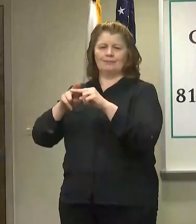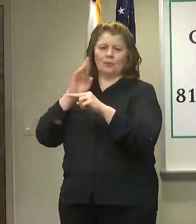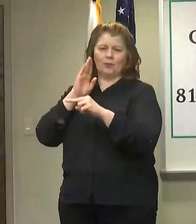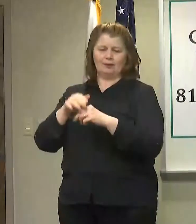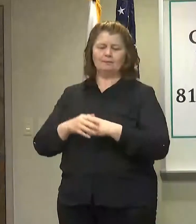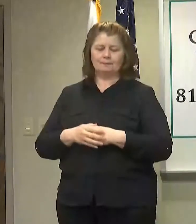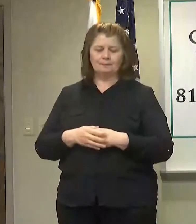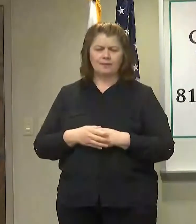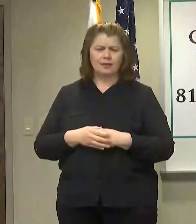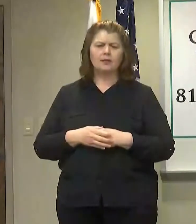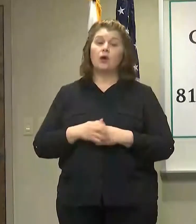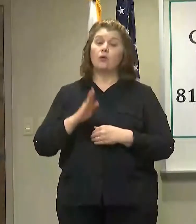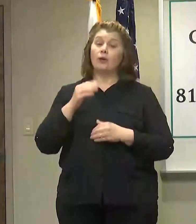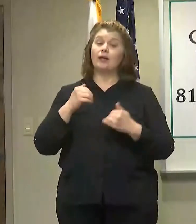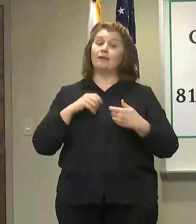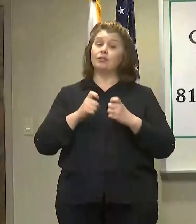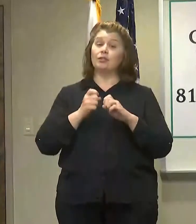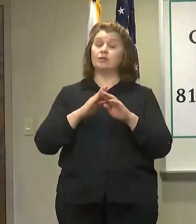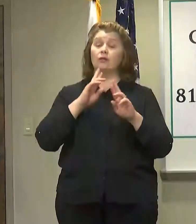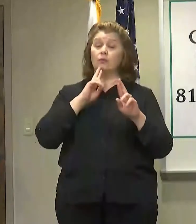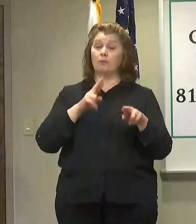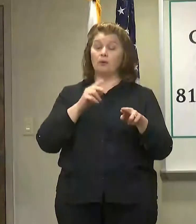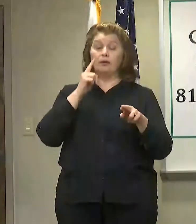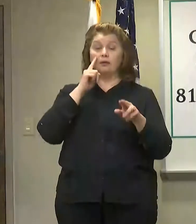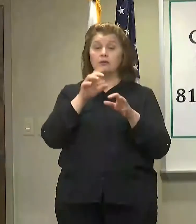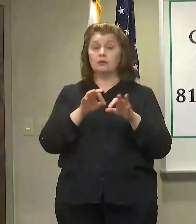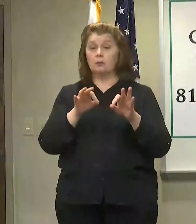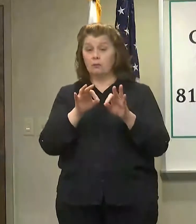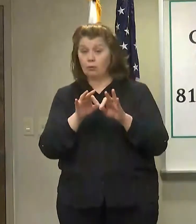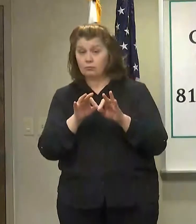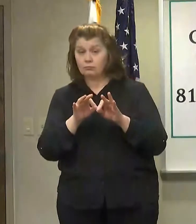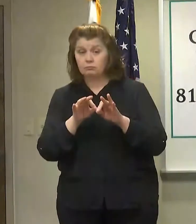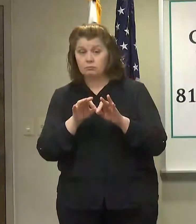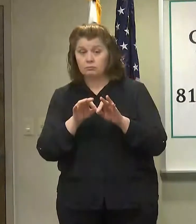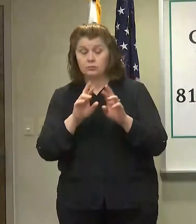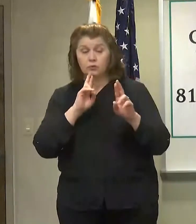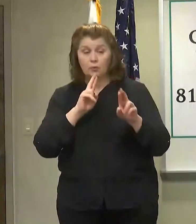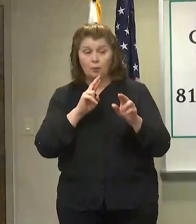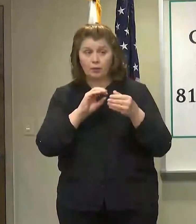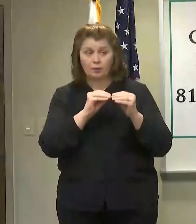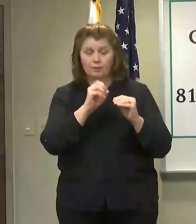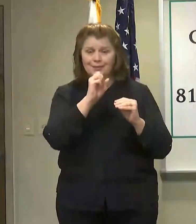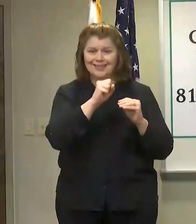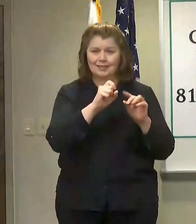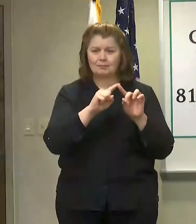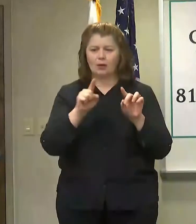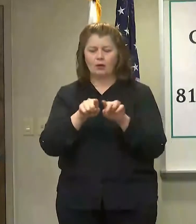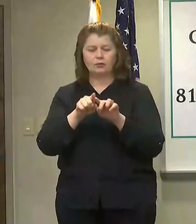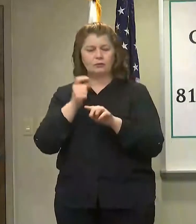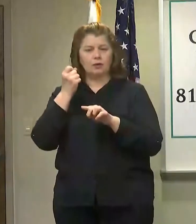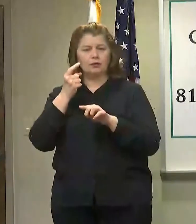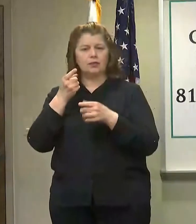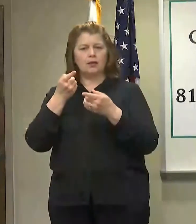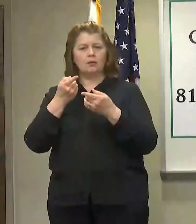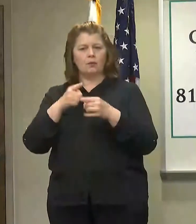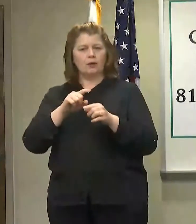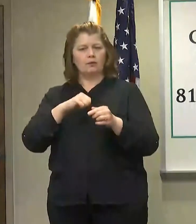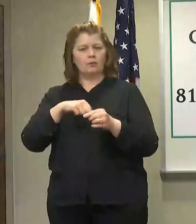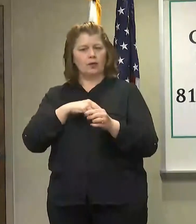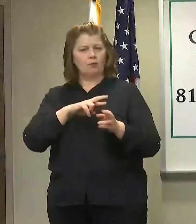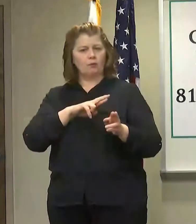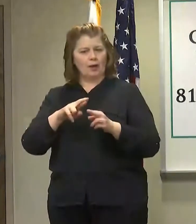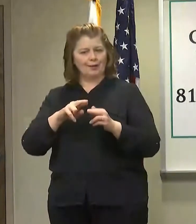So look for those changes to come, because again, we think it's important not just to report out numbers, but to understand when we're getting ready and preparing to